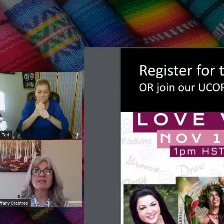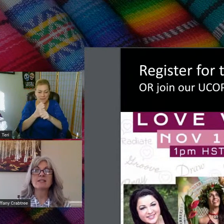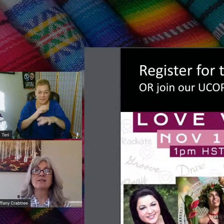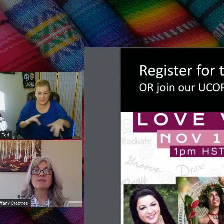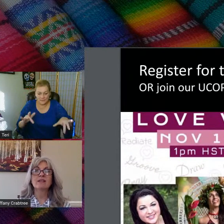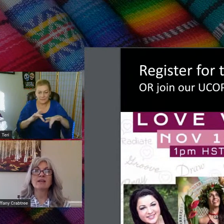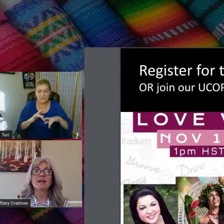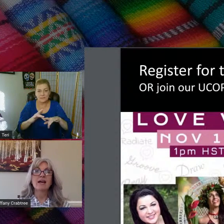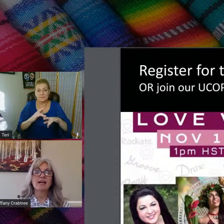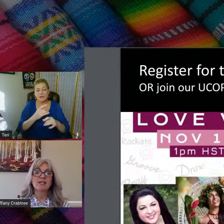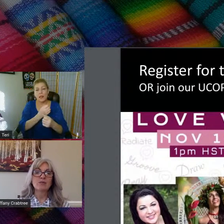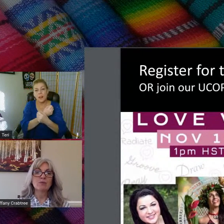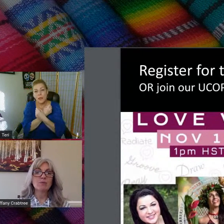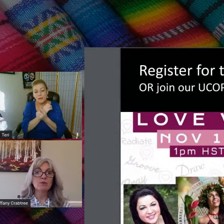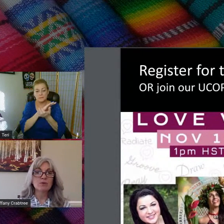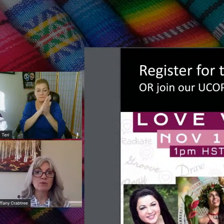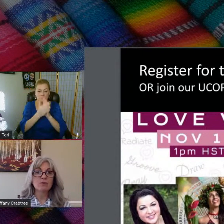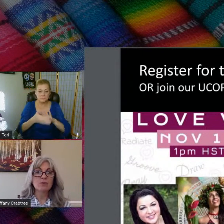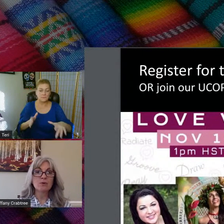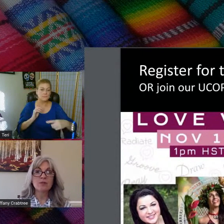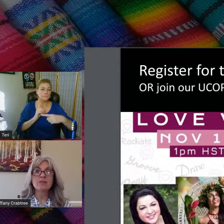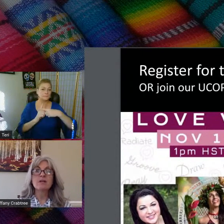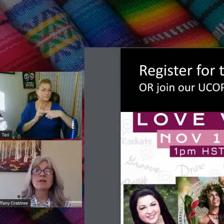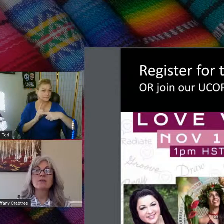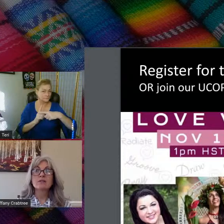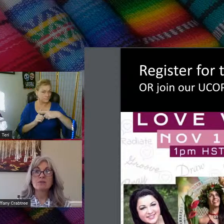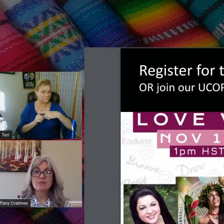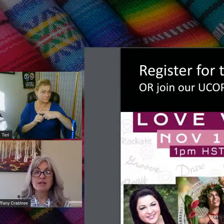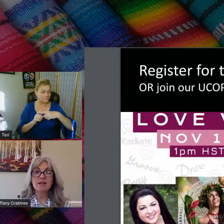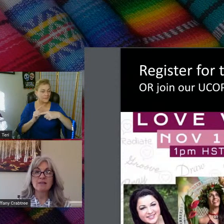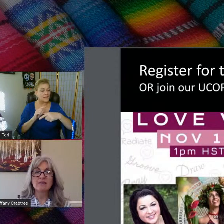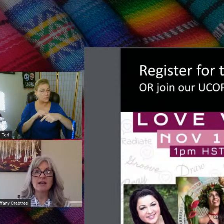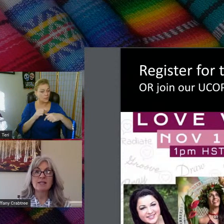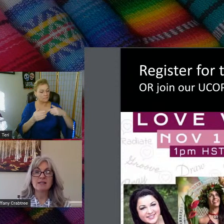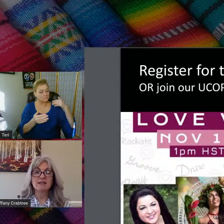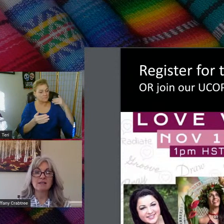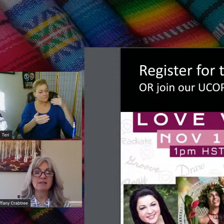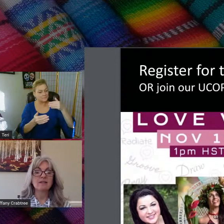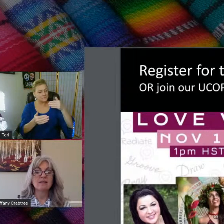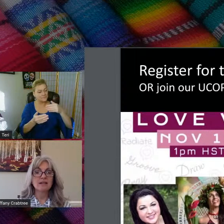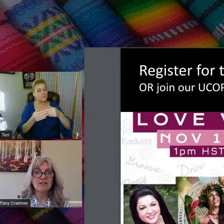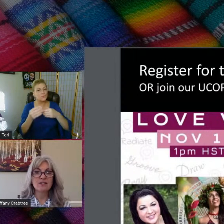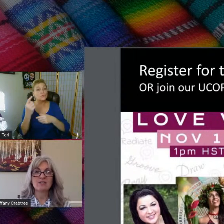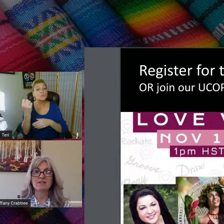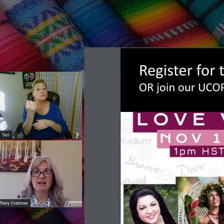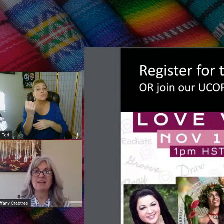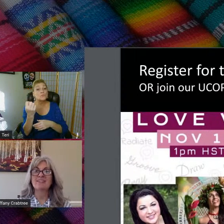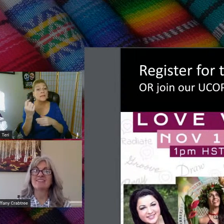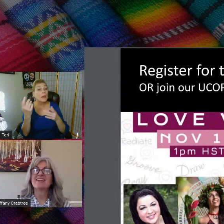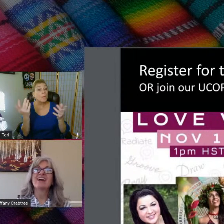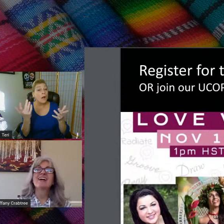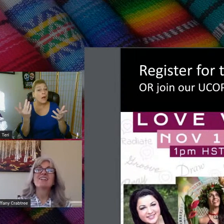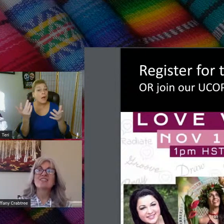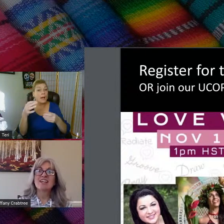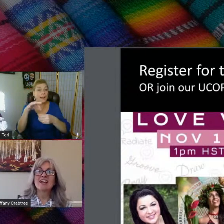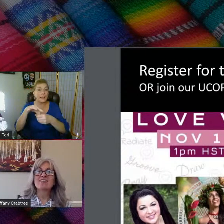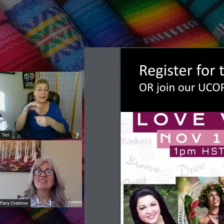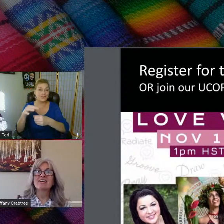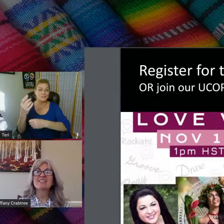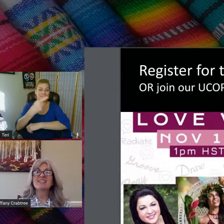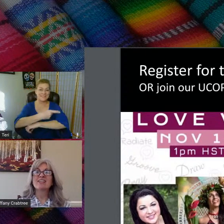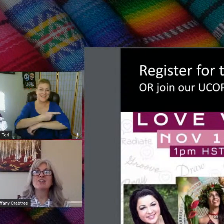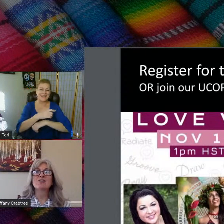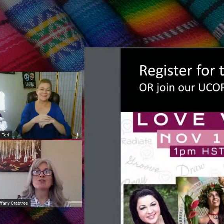peace, and positivity as we move towards Tuesday, as in Election Day. Check